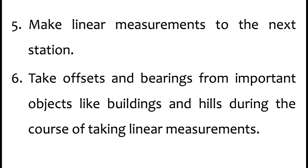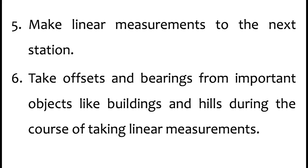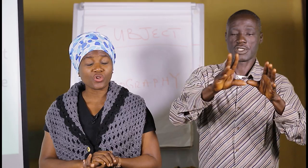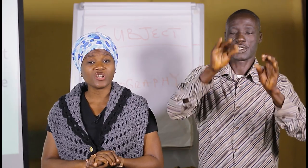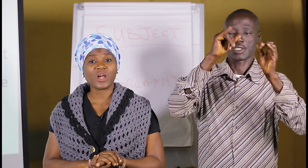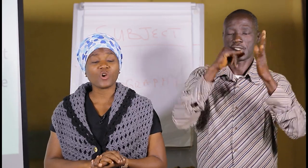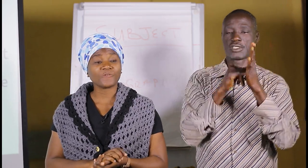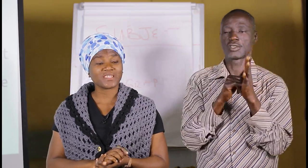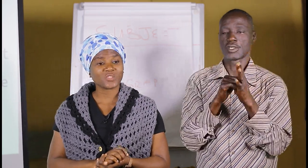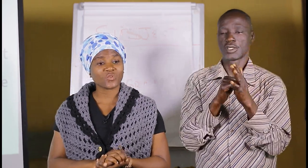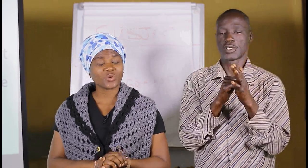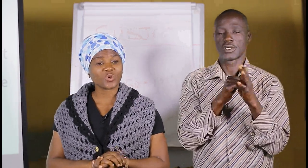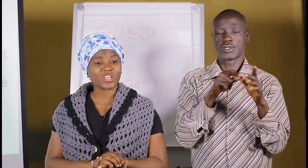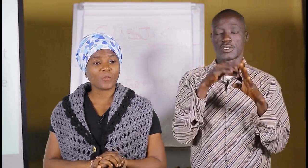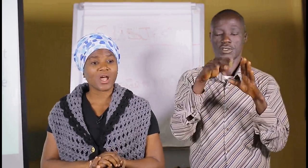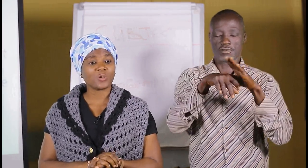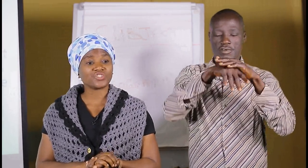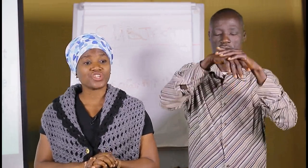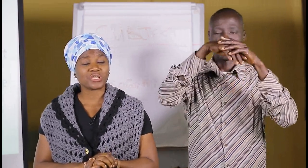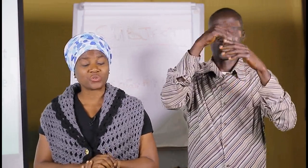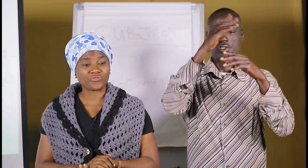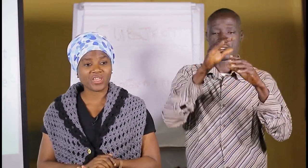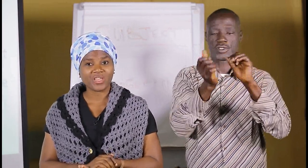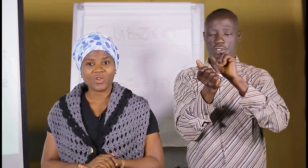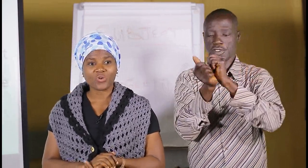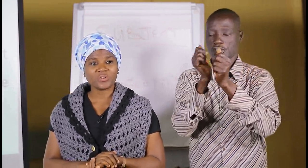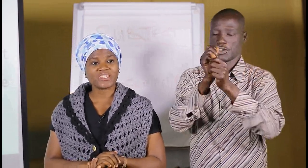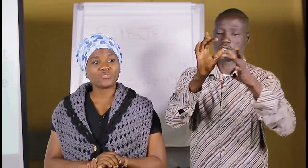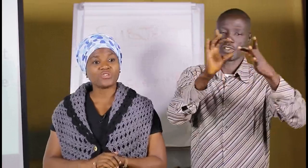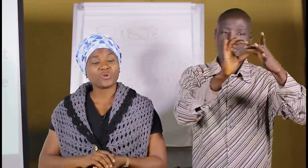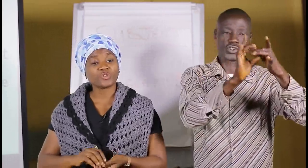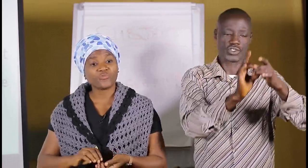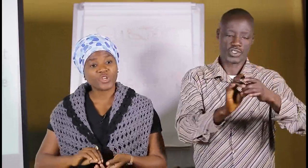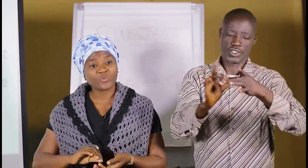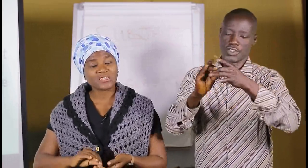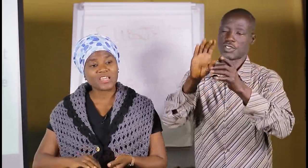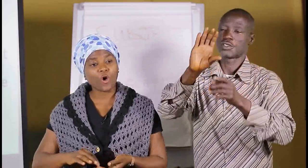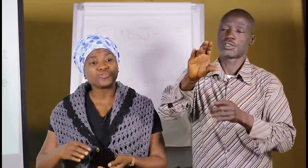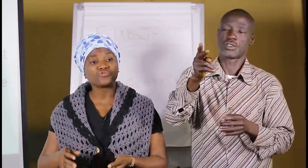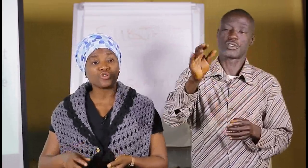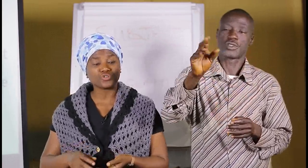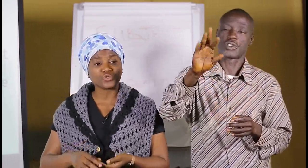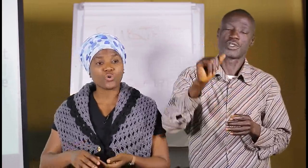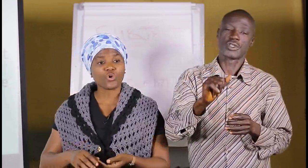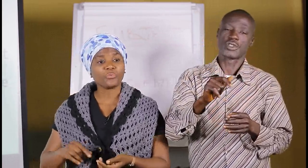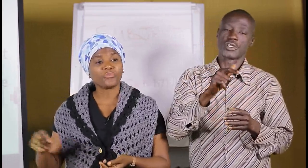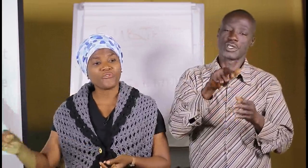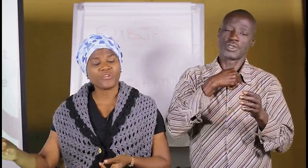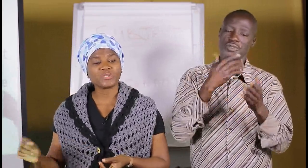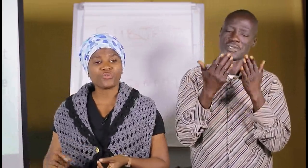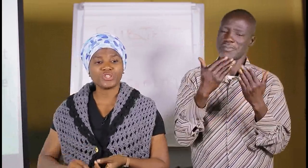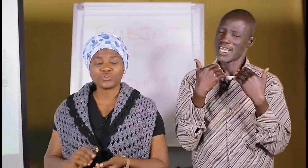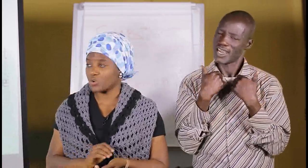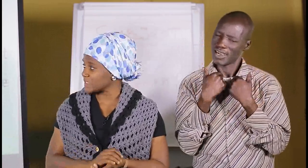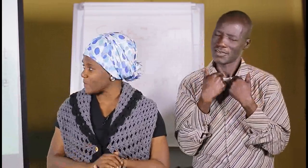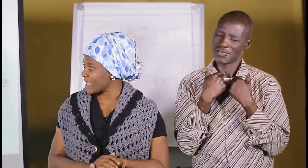measurements. We talked about offset when we're talking about chain survey, where we said during the course of measurements there are obstructions or